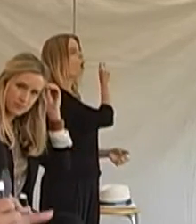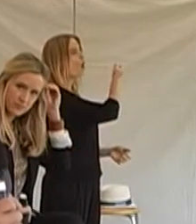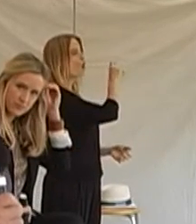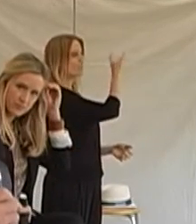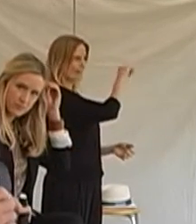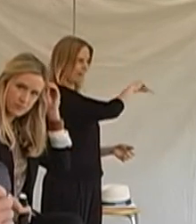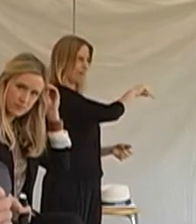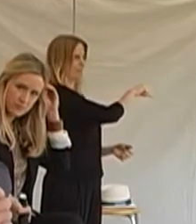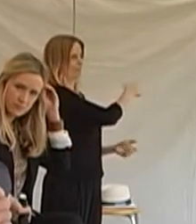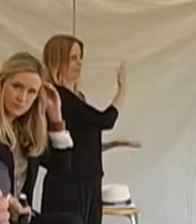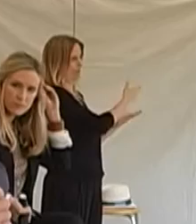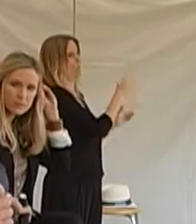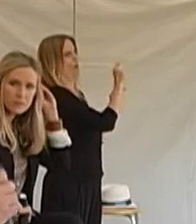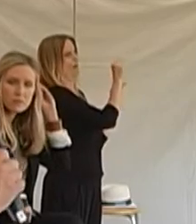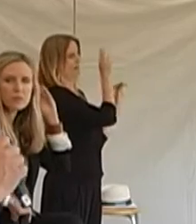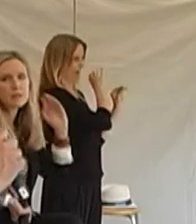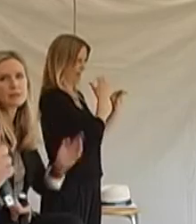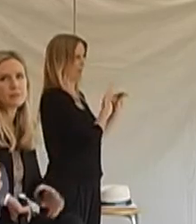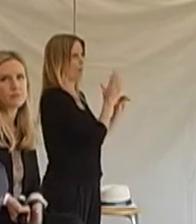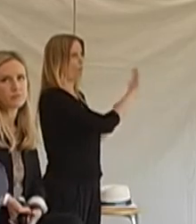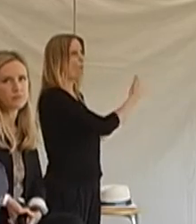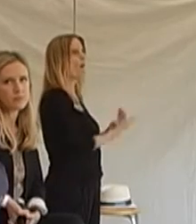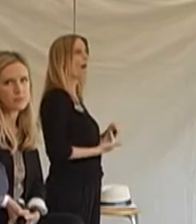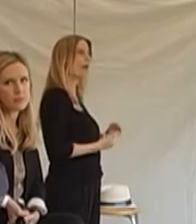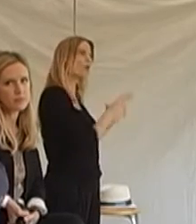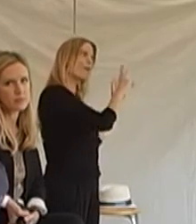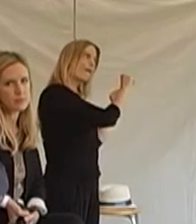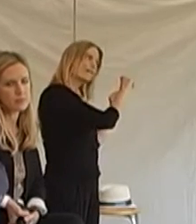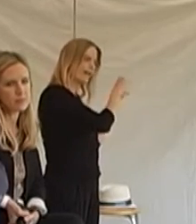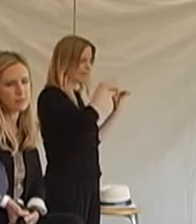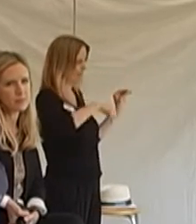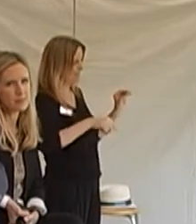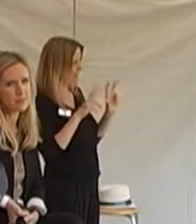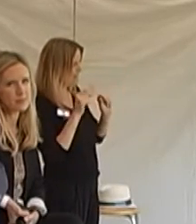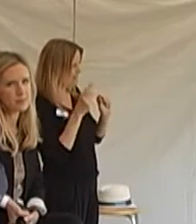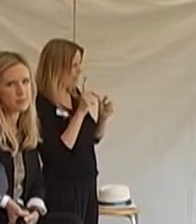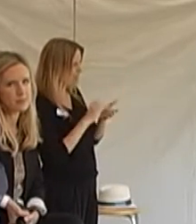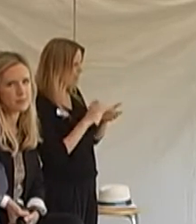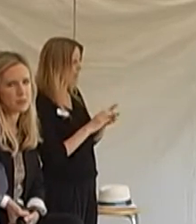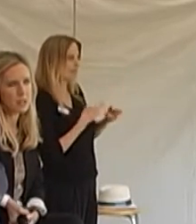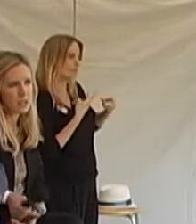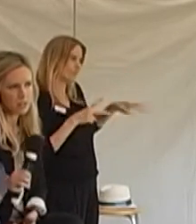expectations on a happy life is maybe different than it is in our